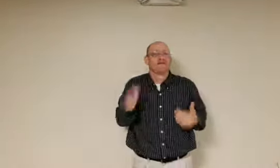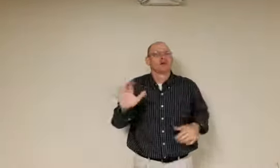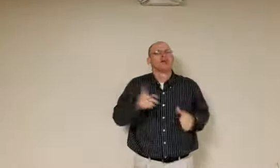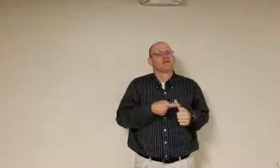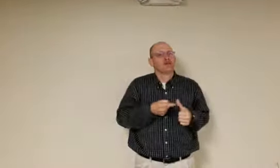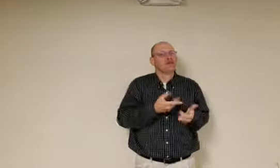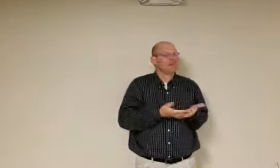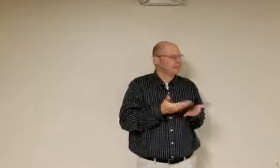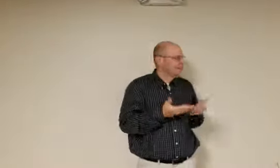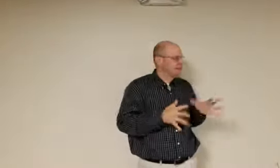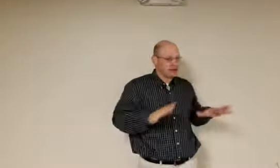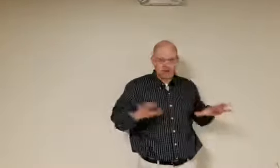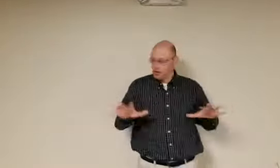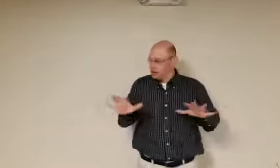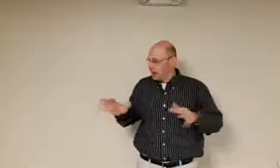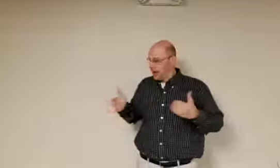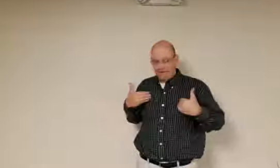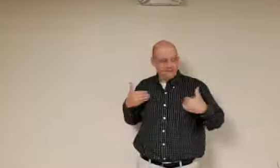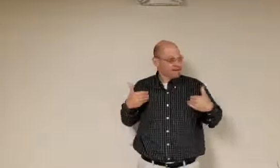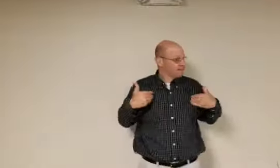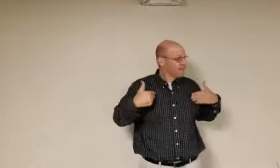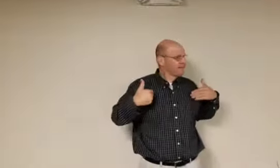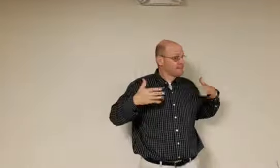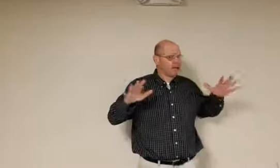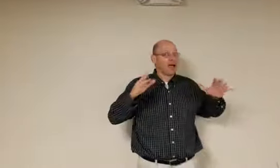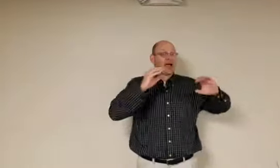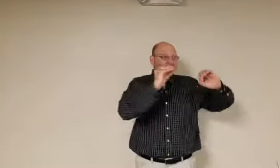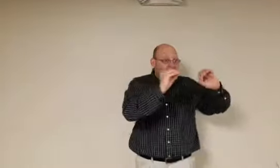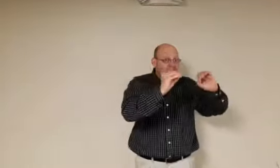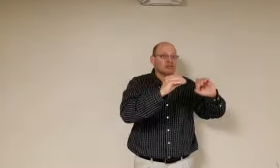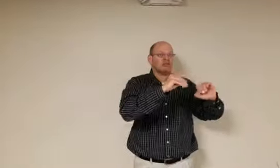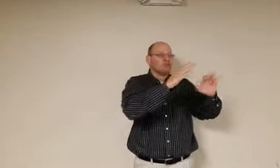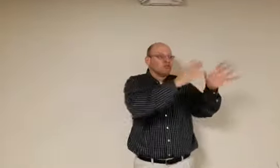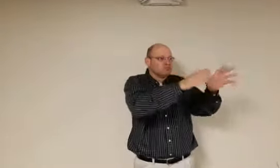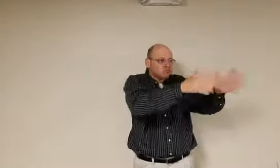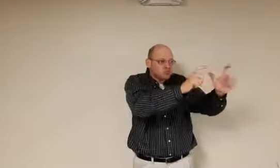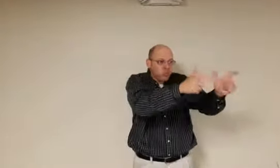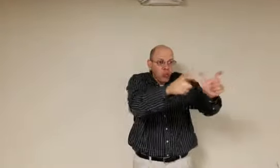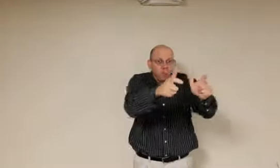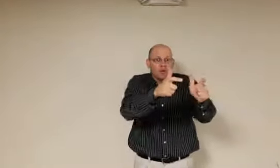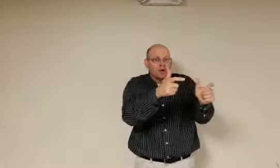They can't build it and then have nothing ready, but they have everything prepared and ready.